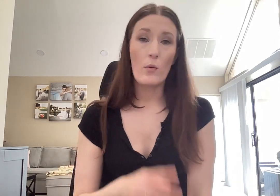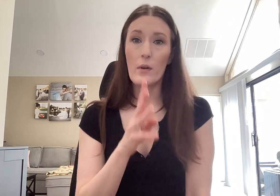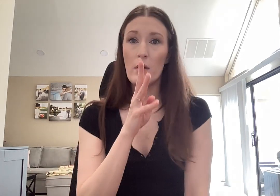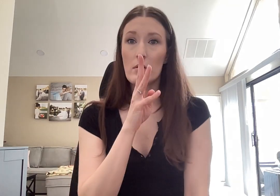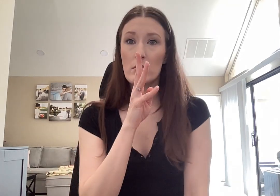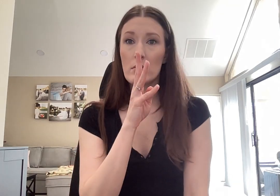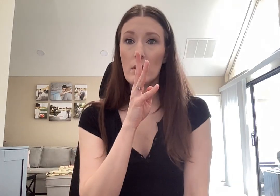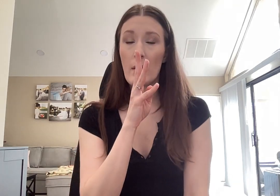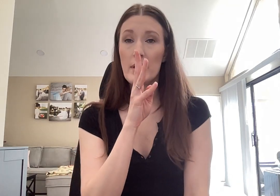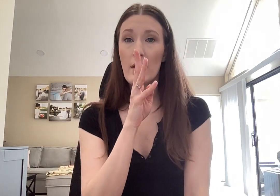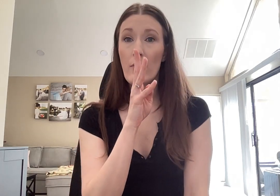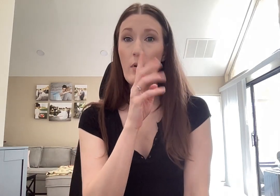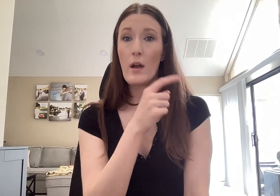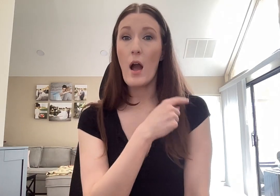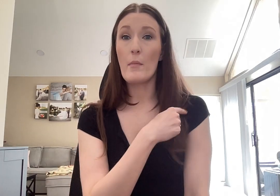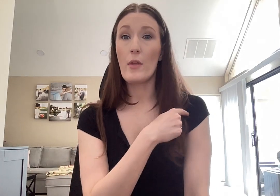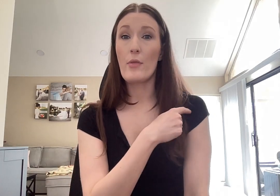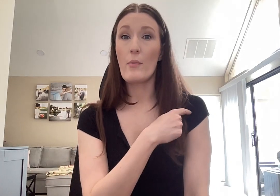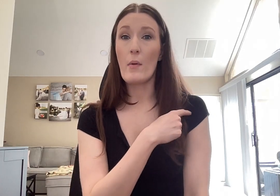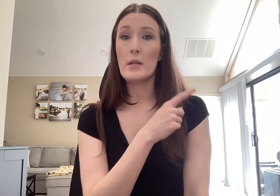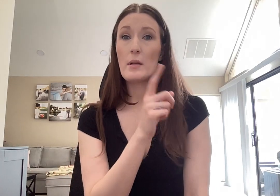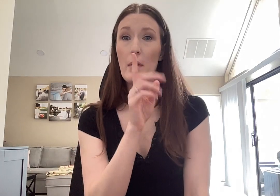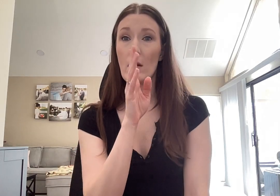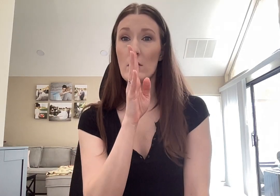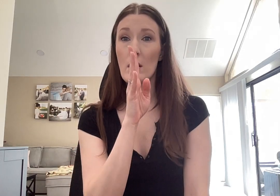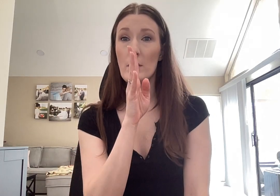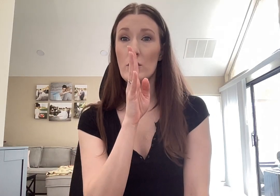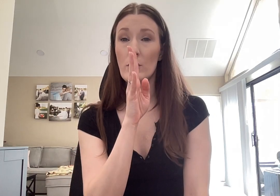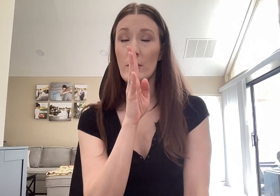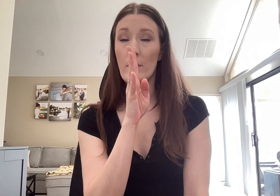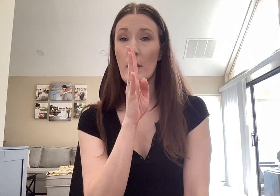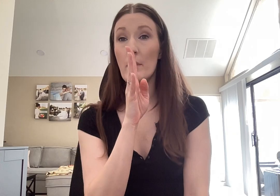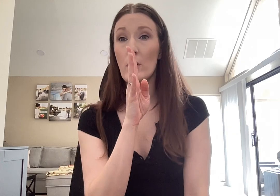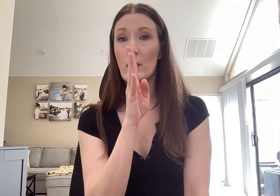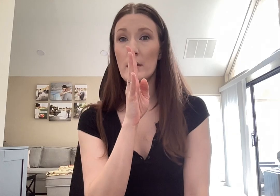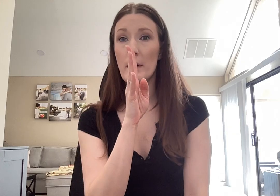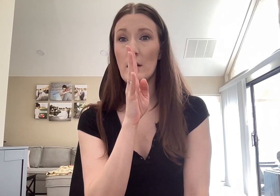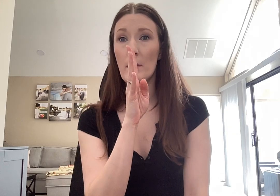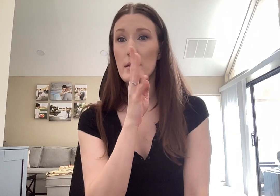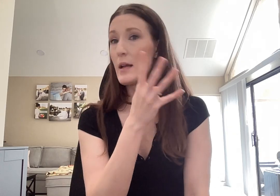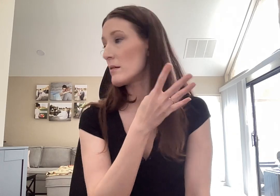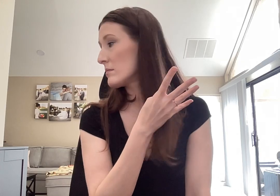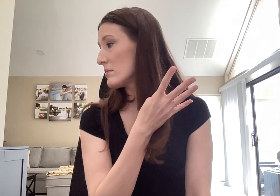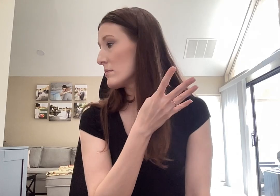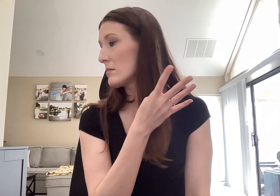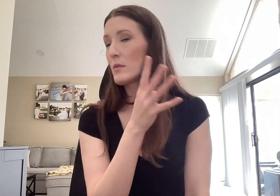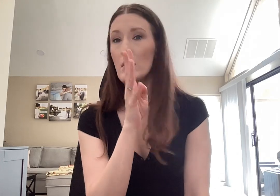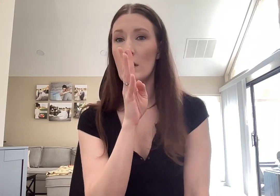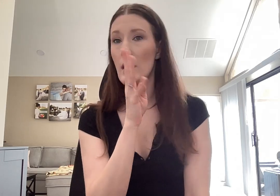Ignore. I'm going to take a 4. I'm going to throw it to my non-dominant shoulder, but I'm going to look to my dominant side.